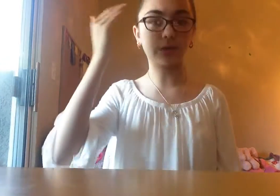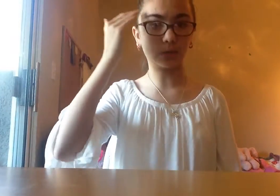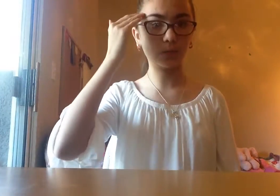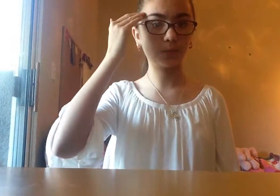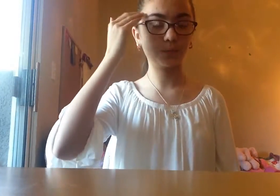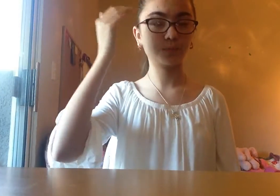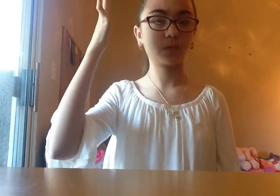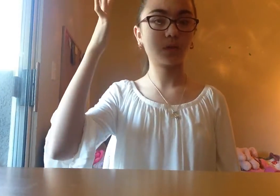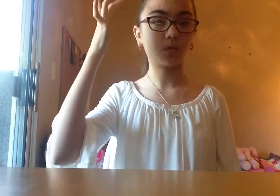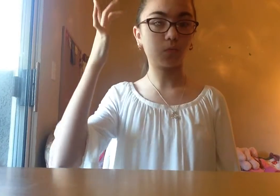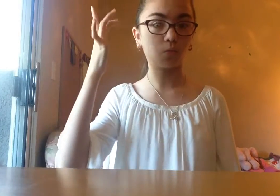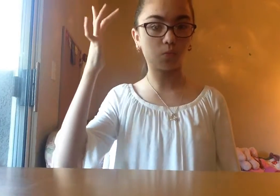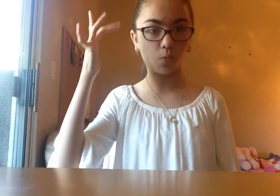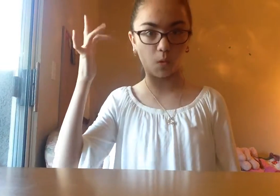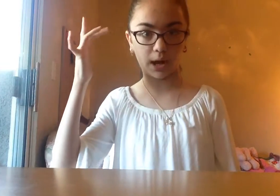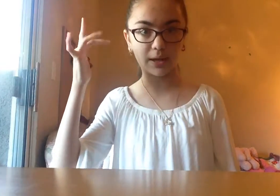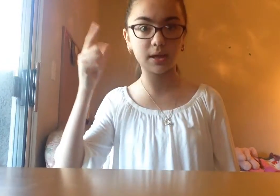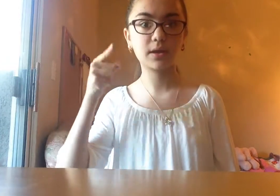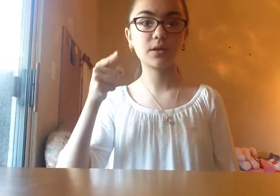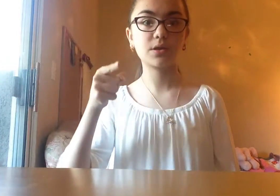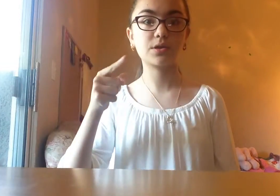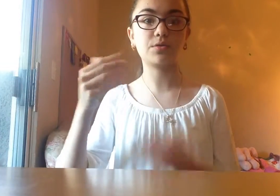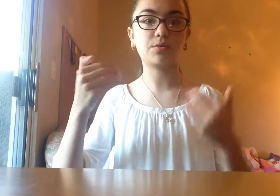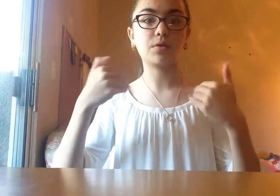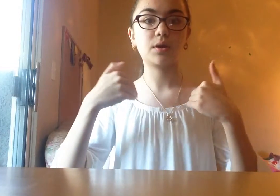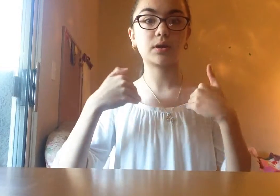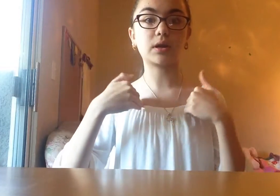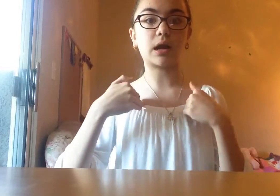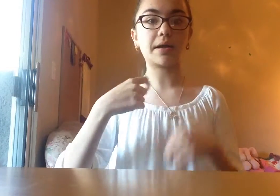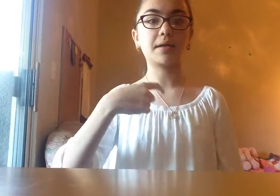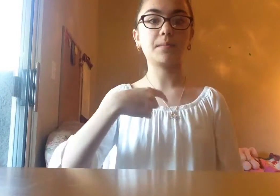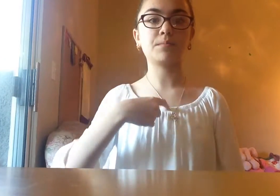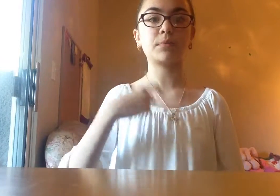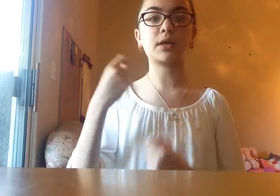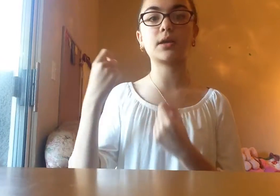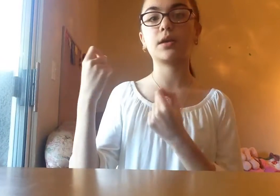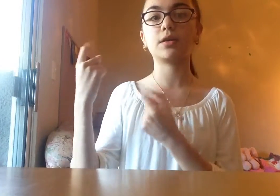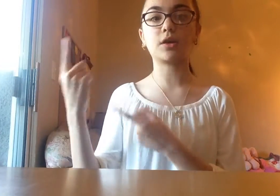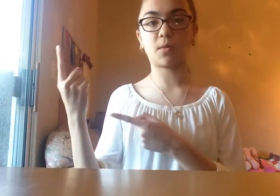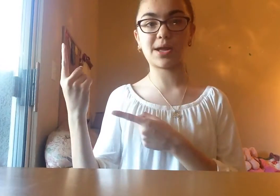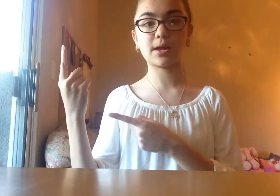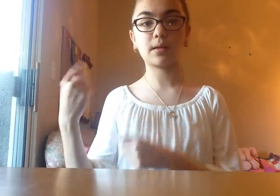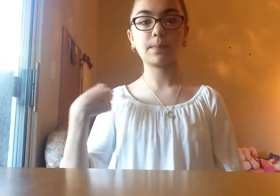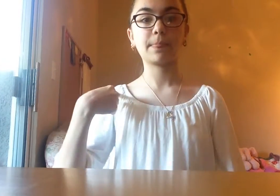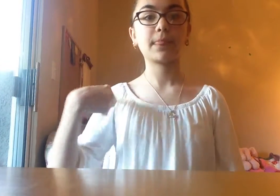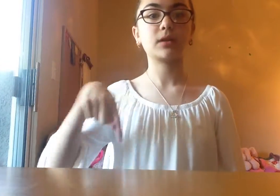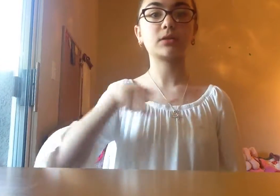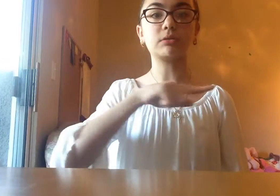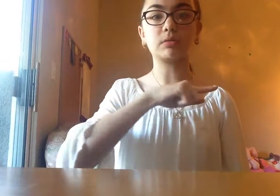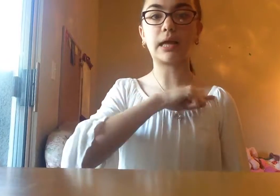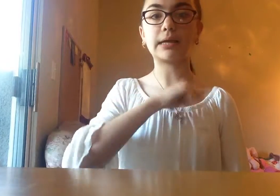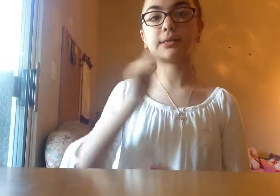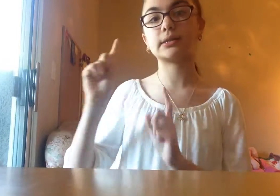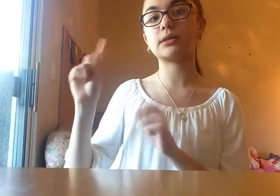know why you got me going. So let's go.